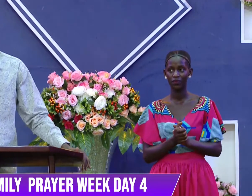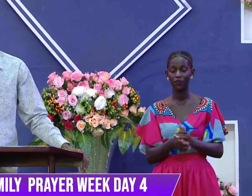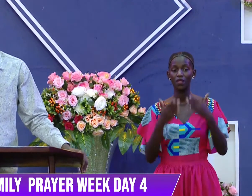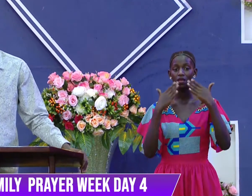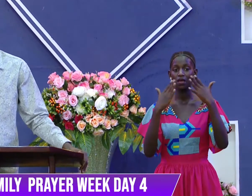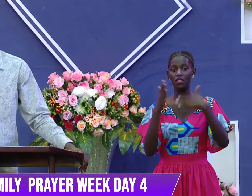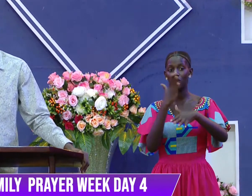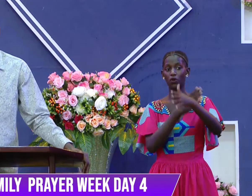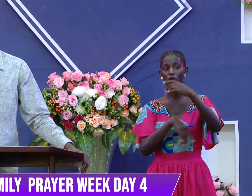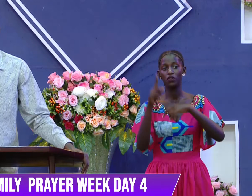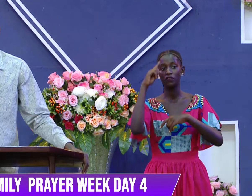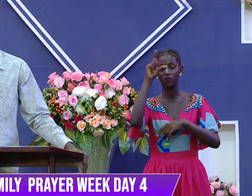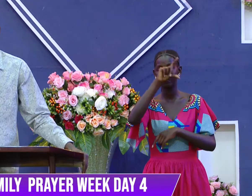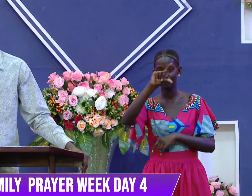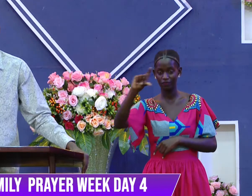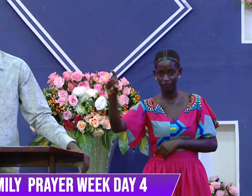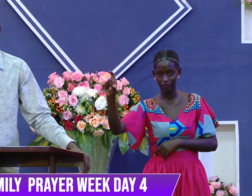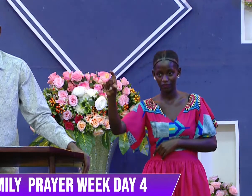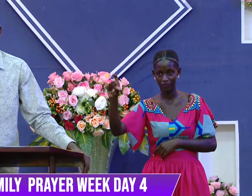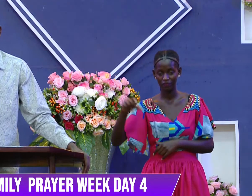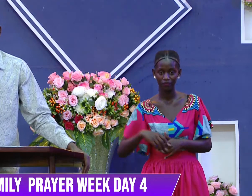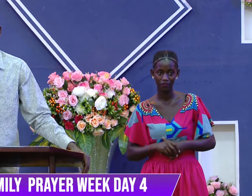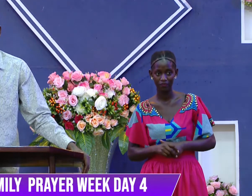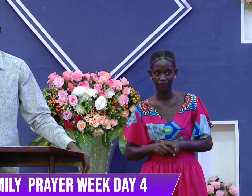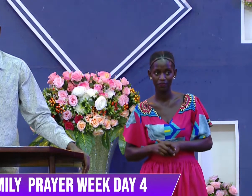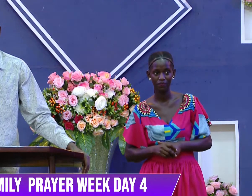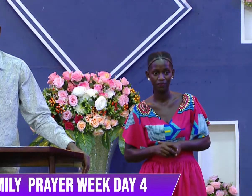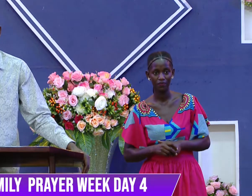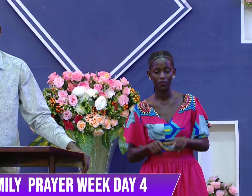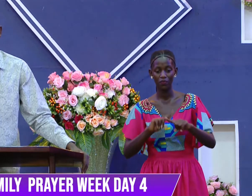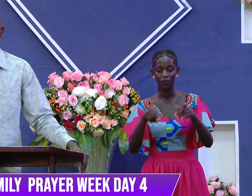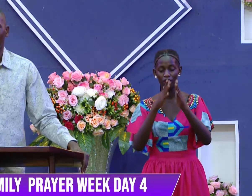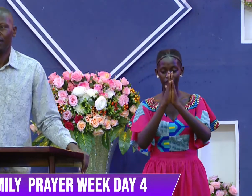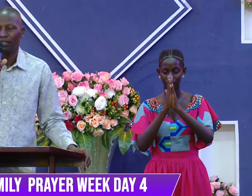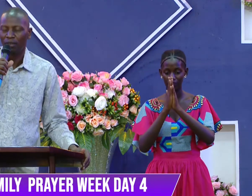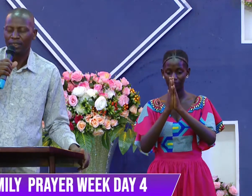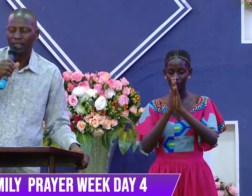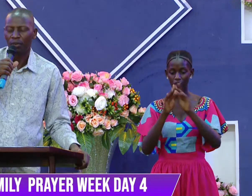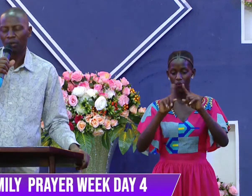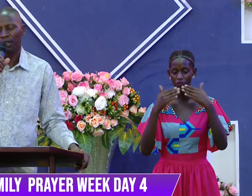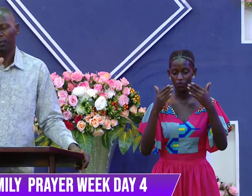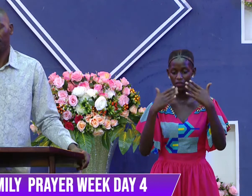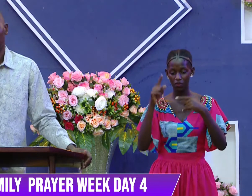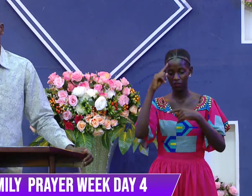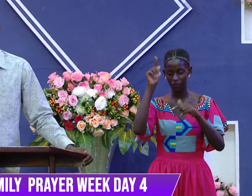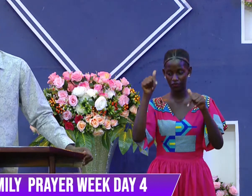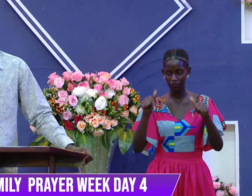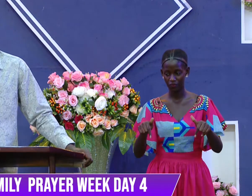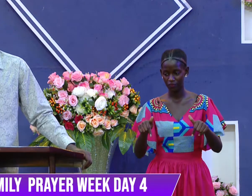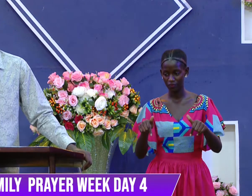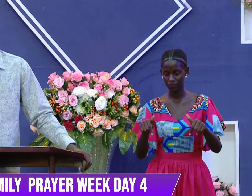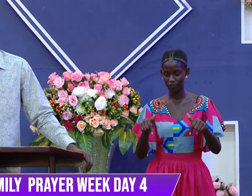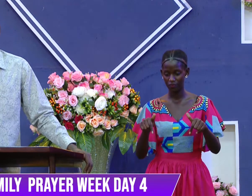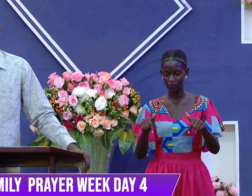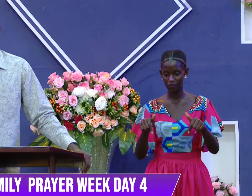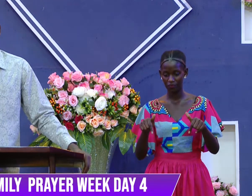Neva zakatwondolwa wiki eno. I thank the Lord for this week. Katusabe. Let us pray. Tukwebaza nolunaku olwaleero. We